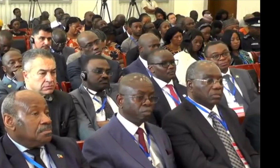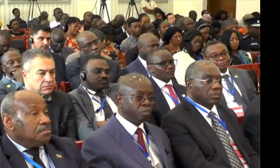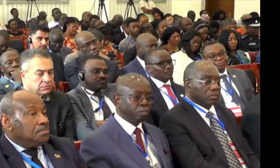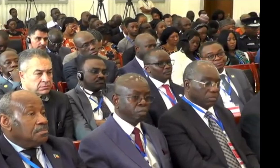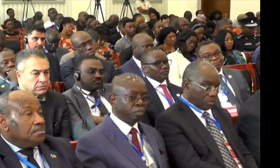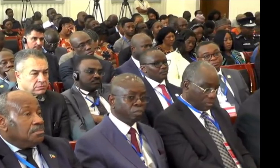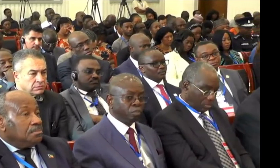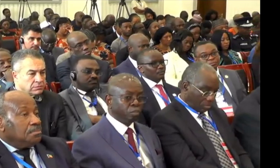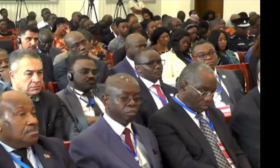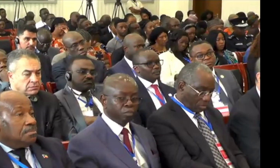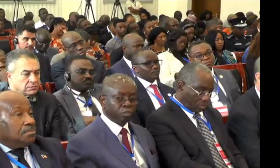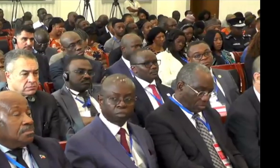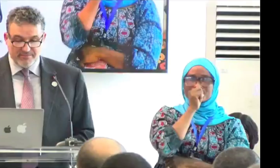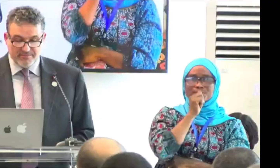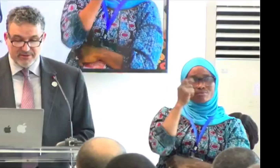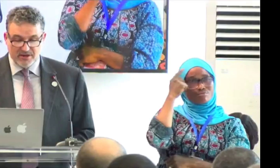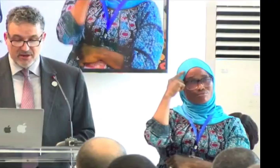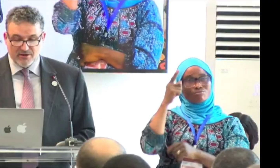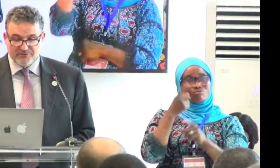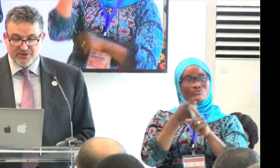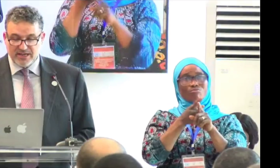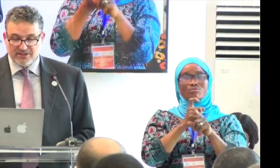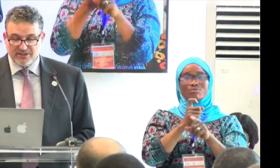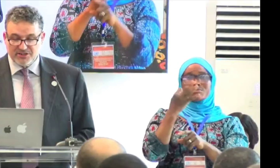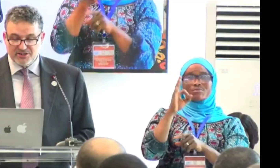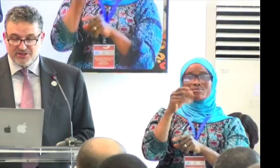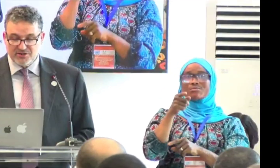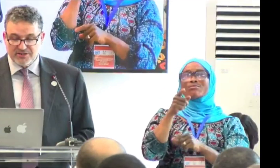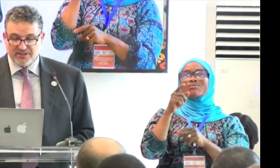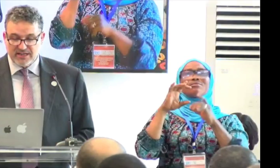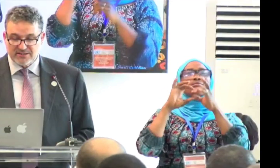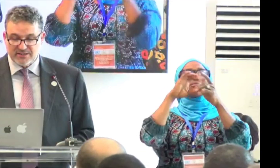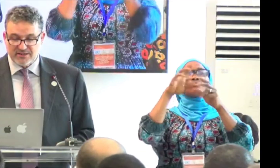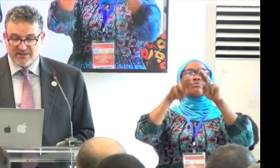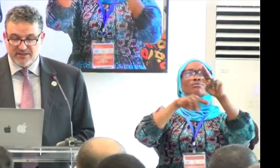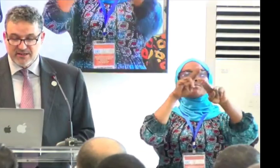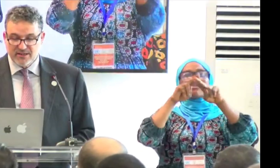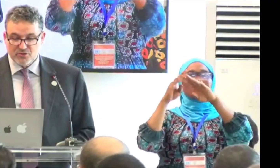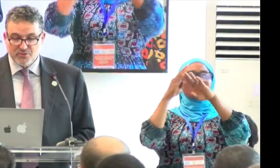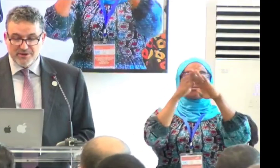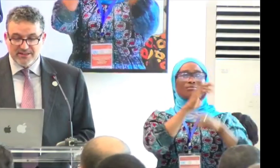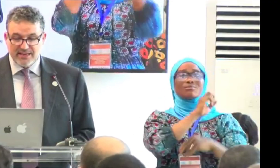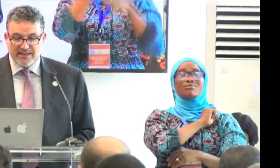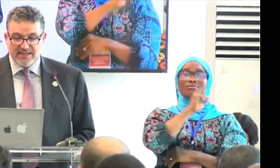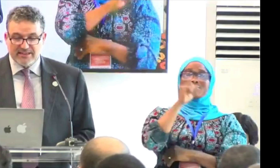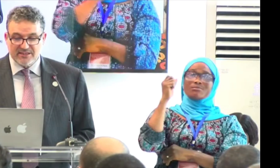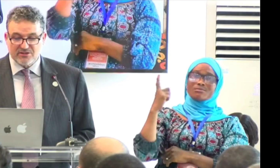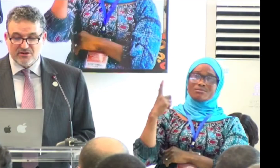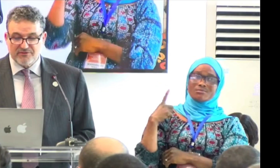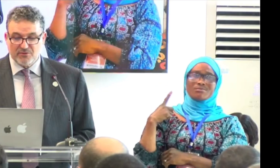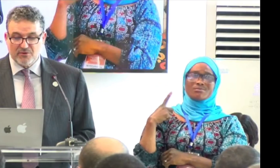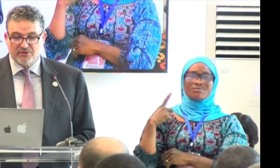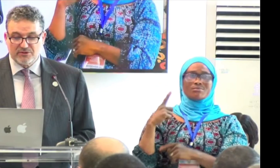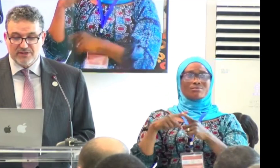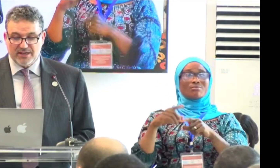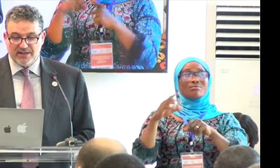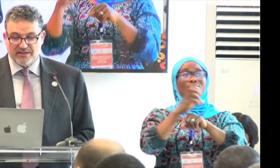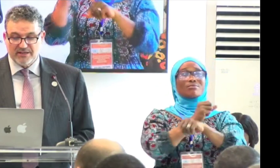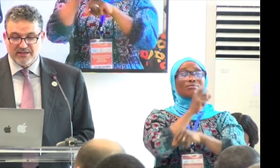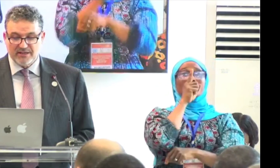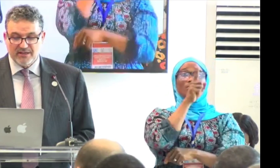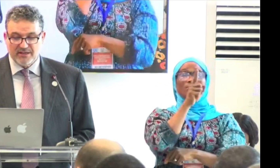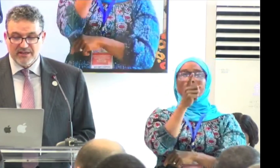impatiently for a meaningful reform of the United Nations Security Council to meet the realities of the world